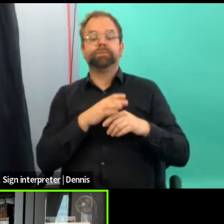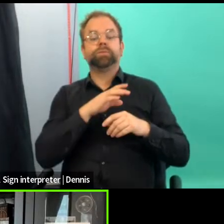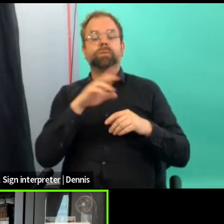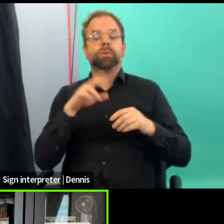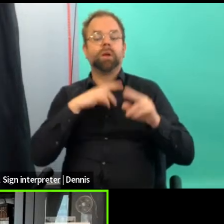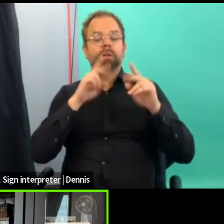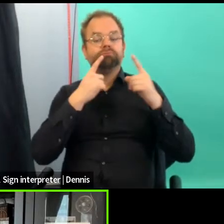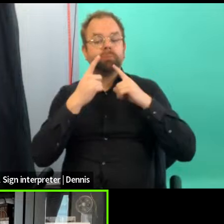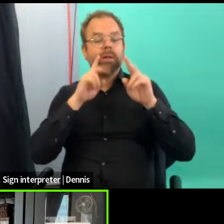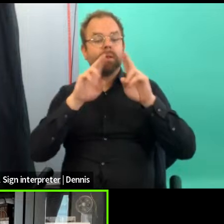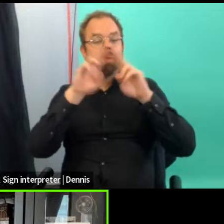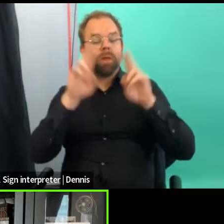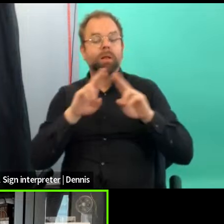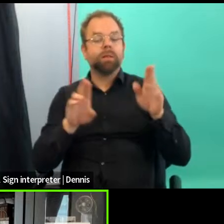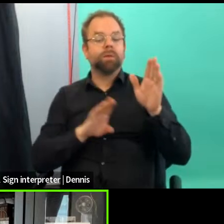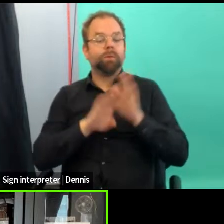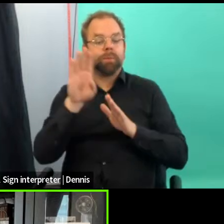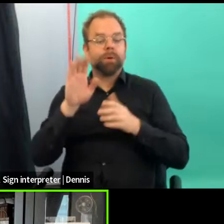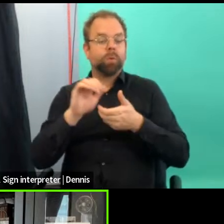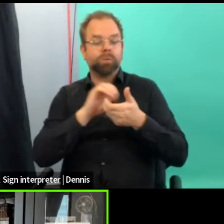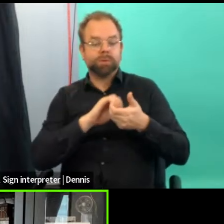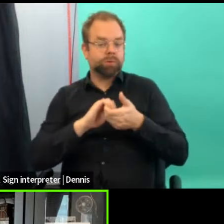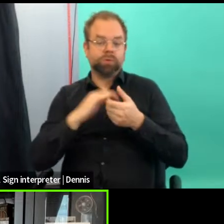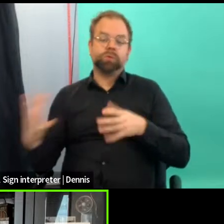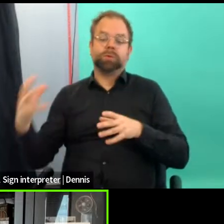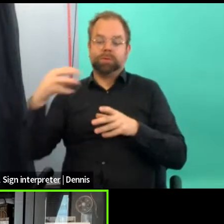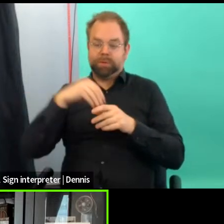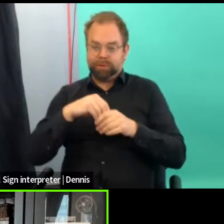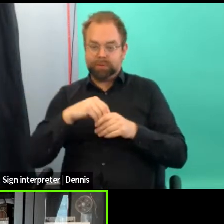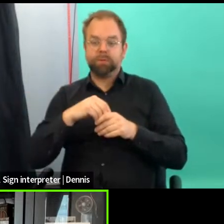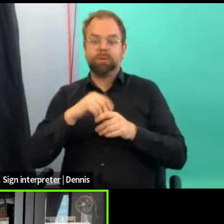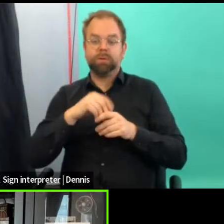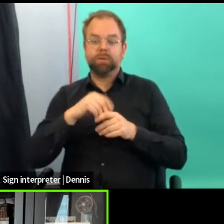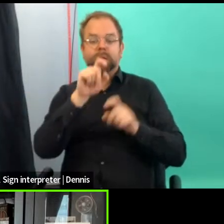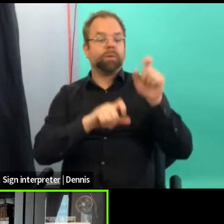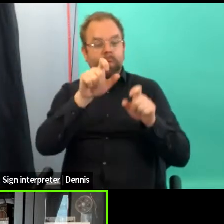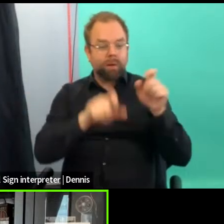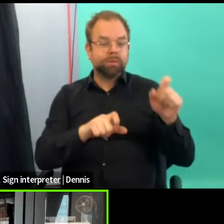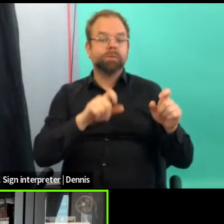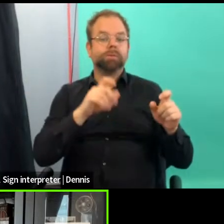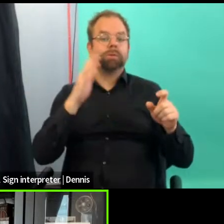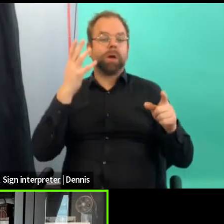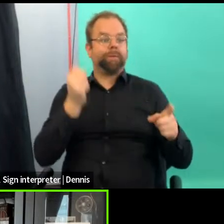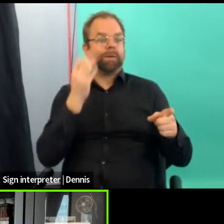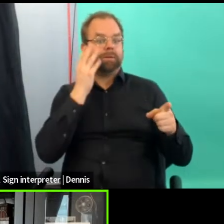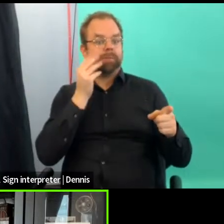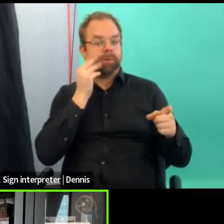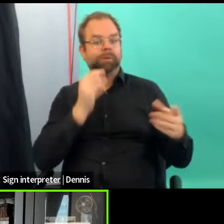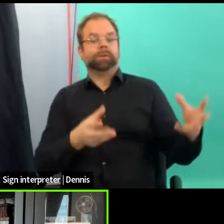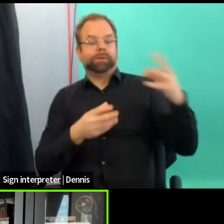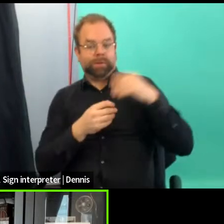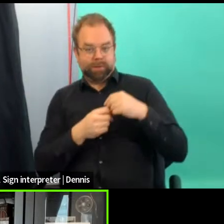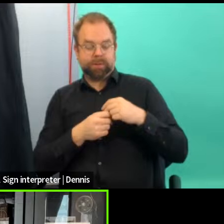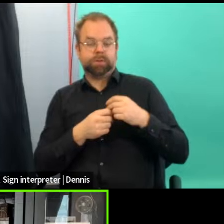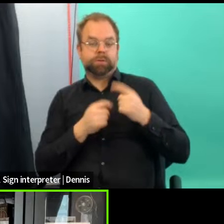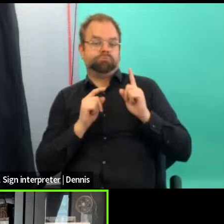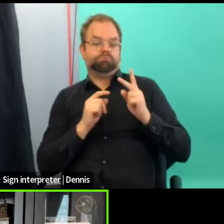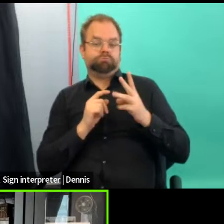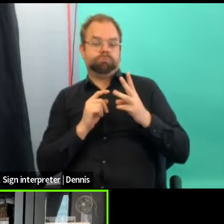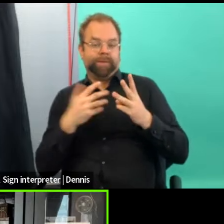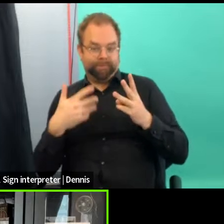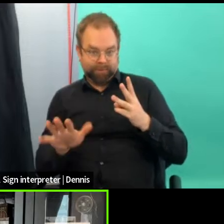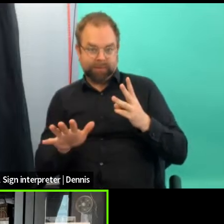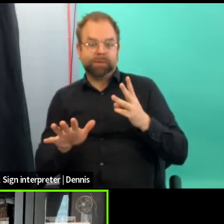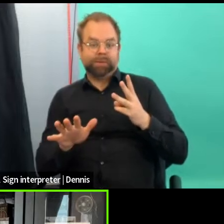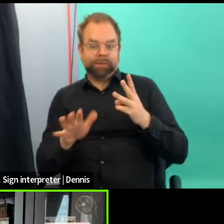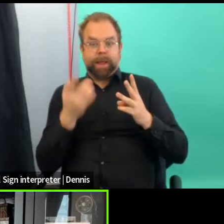see people engaged in this important conversation. But of course, conversation's not enough. We have to move towards action.